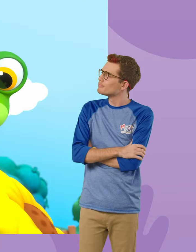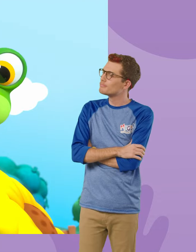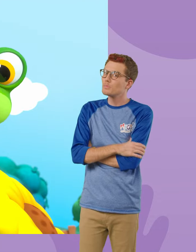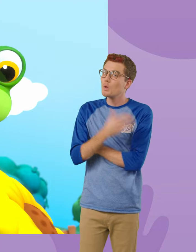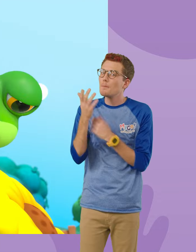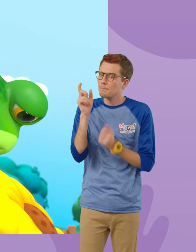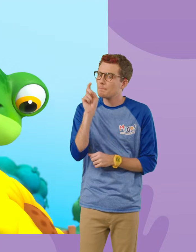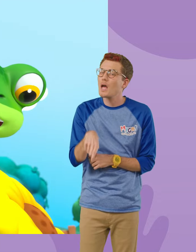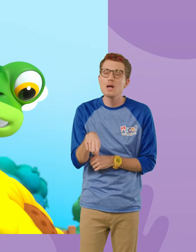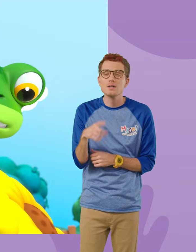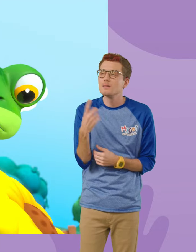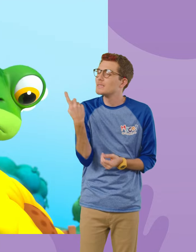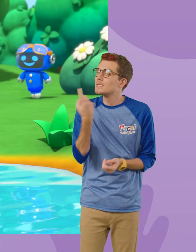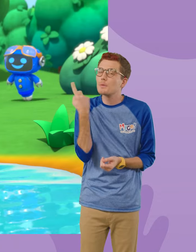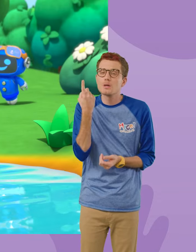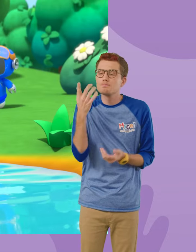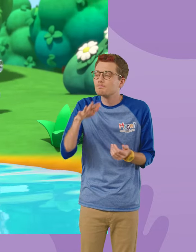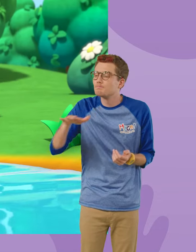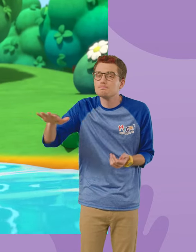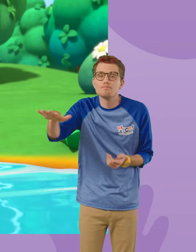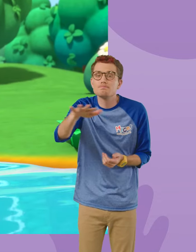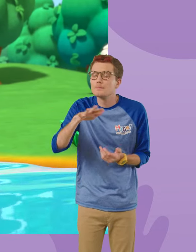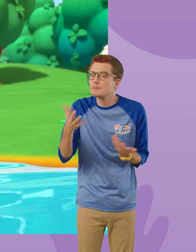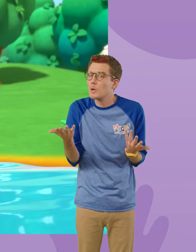It must be here somewhere.